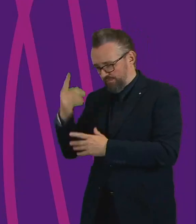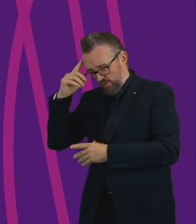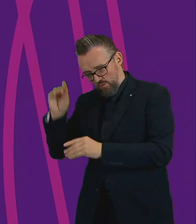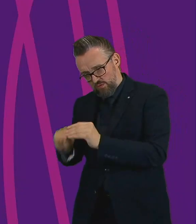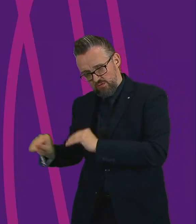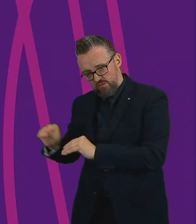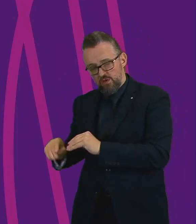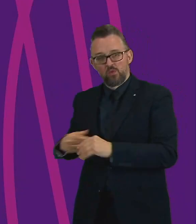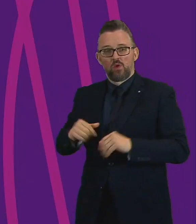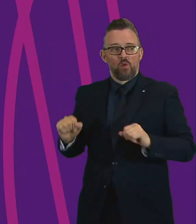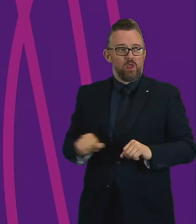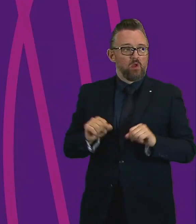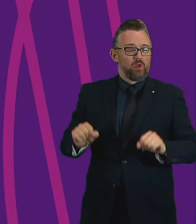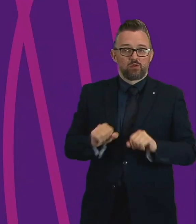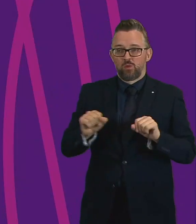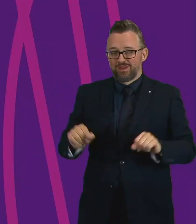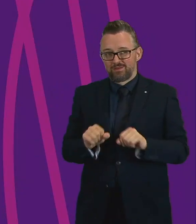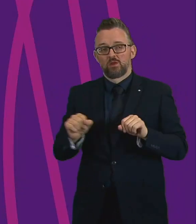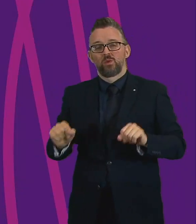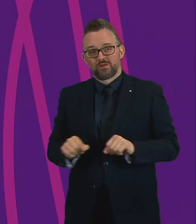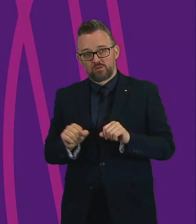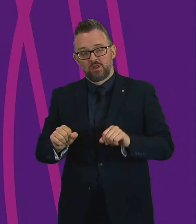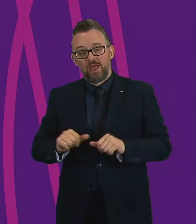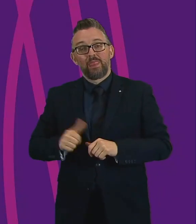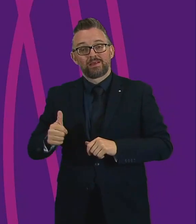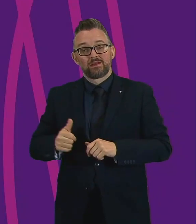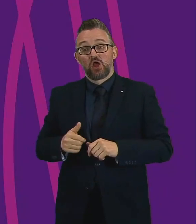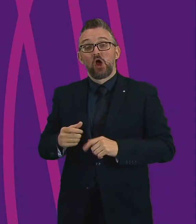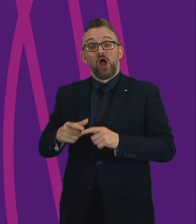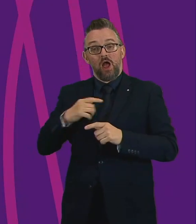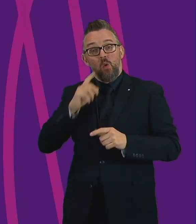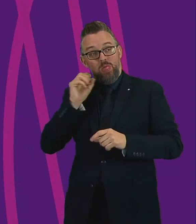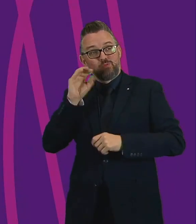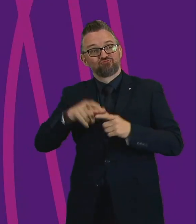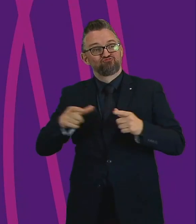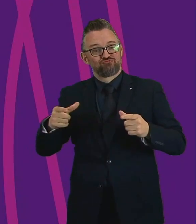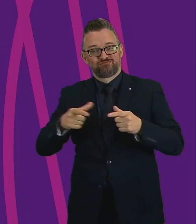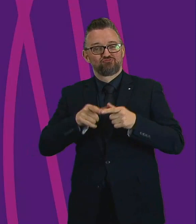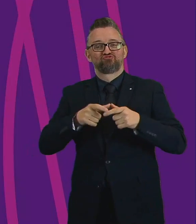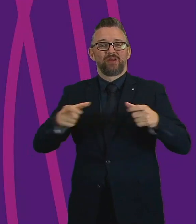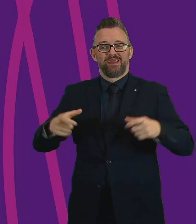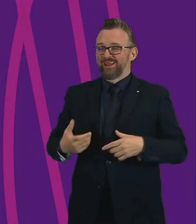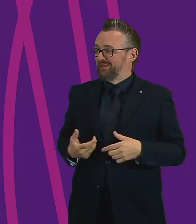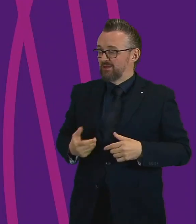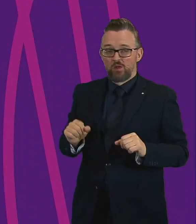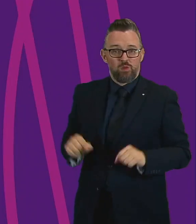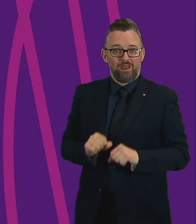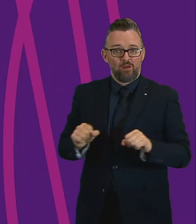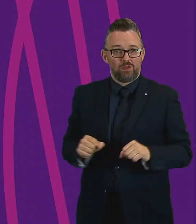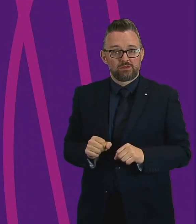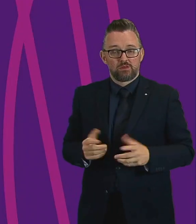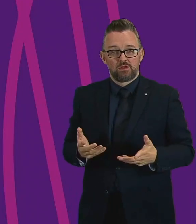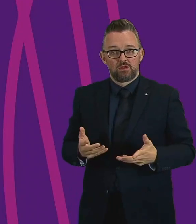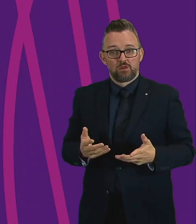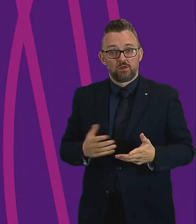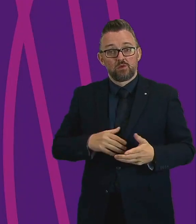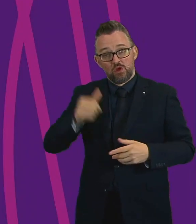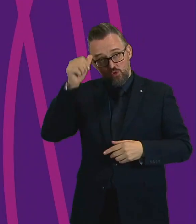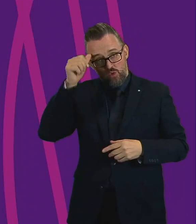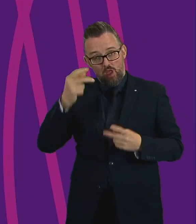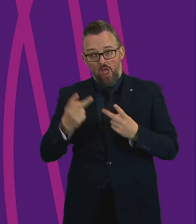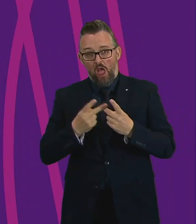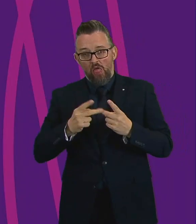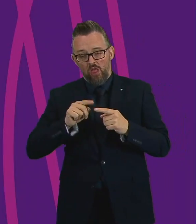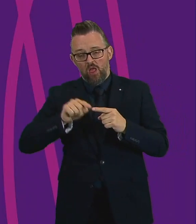costing and announcing, and then we wait on the cheque arriving in the post. And we know that consequentials can be